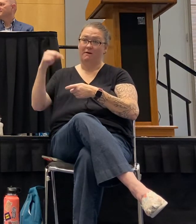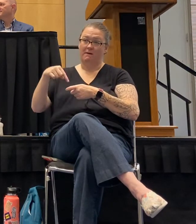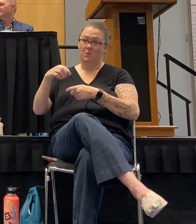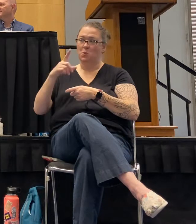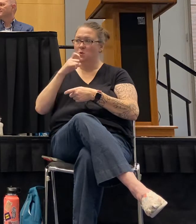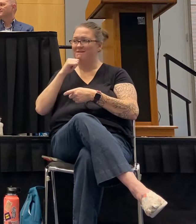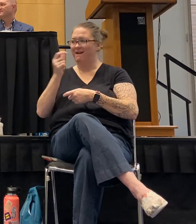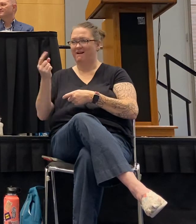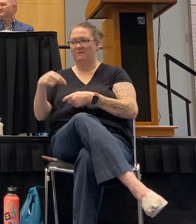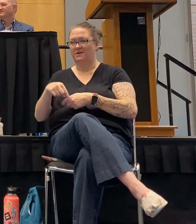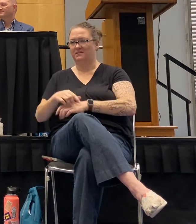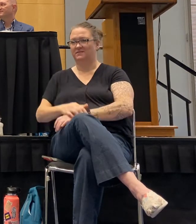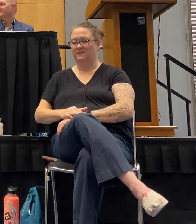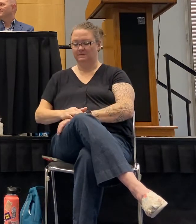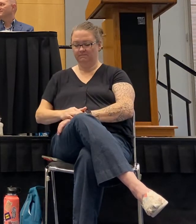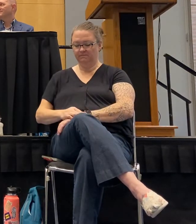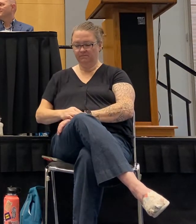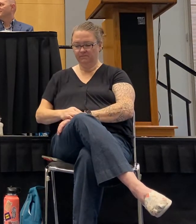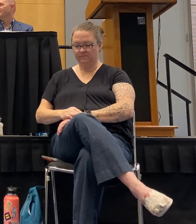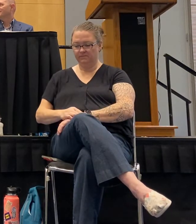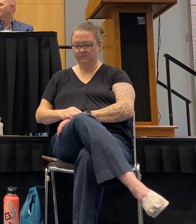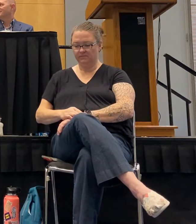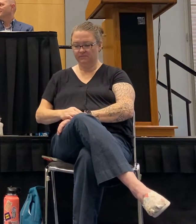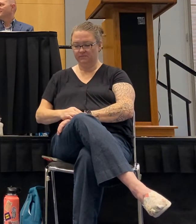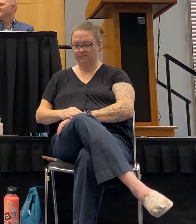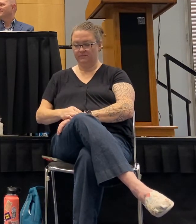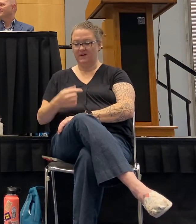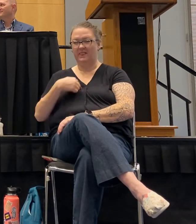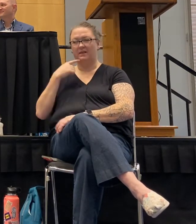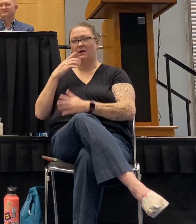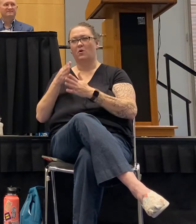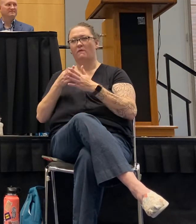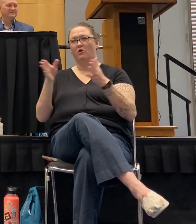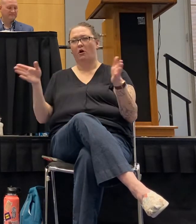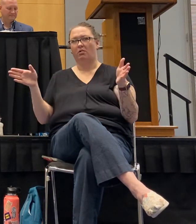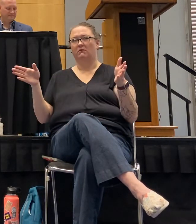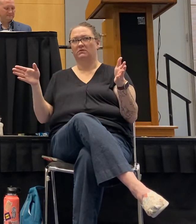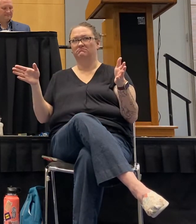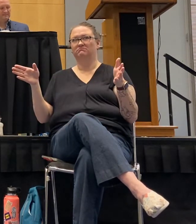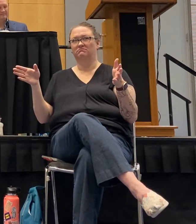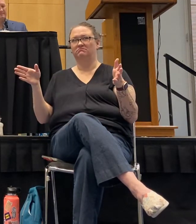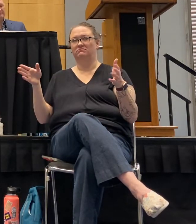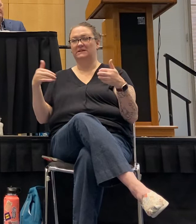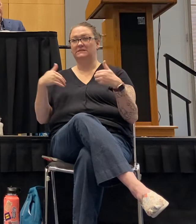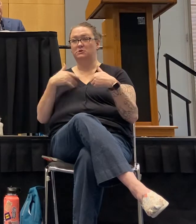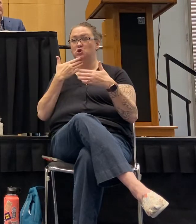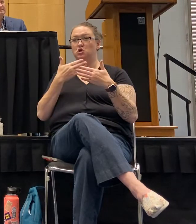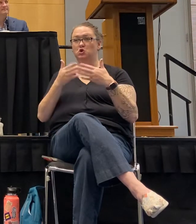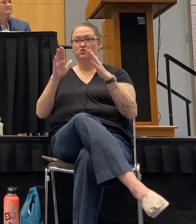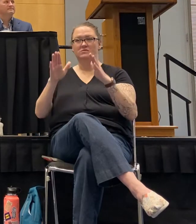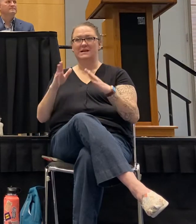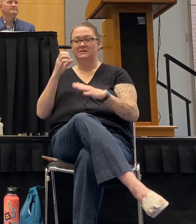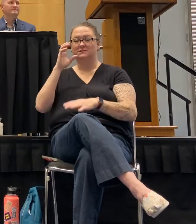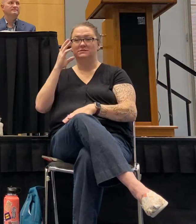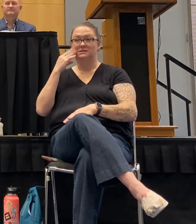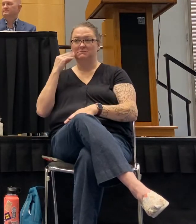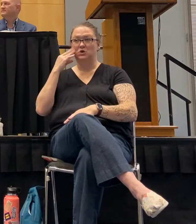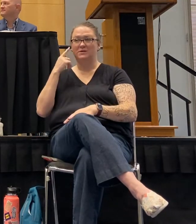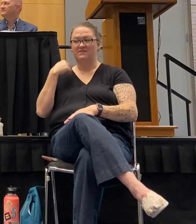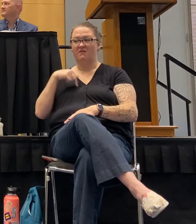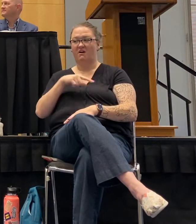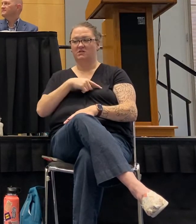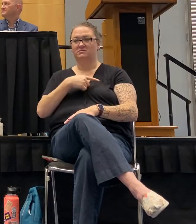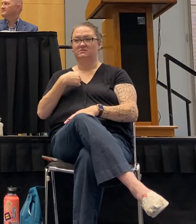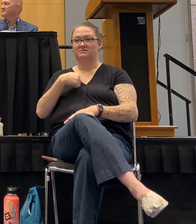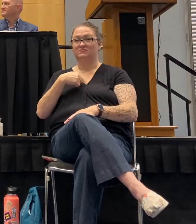not coming. So I think it's overall, it has been a great experience for us.